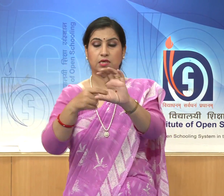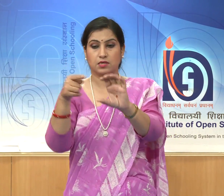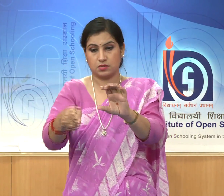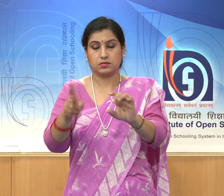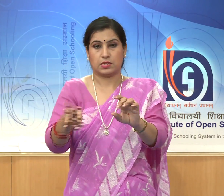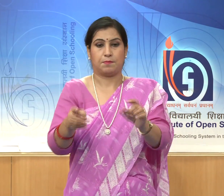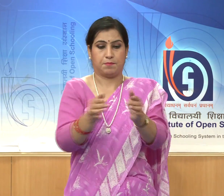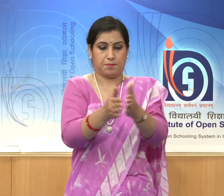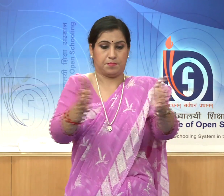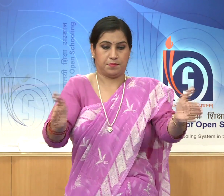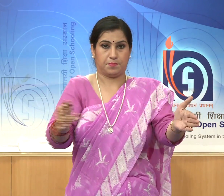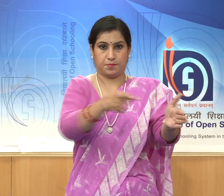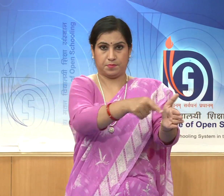proves this.